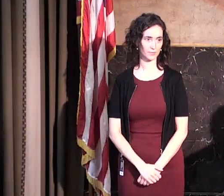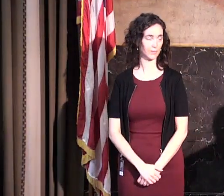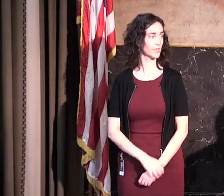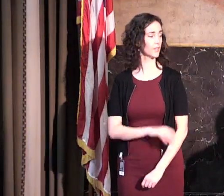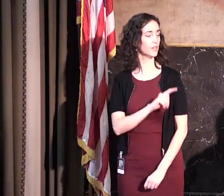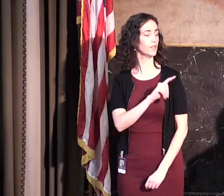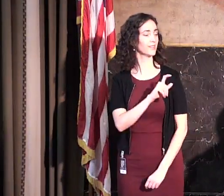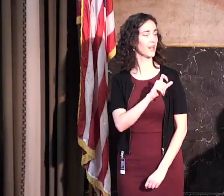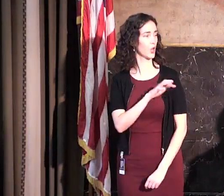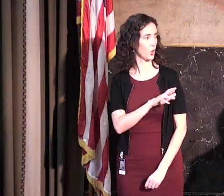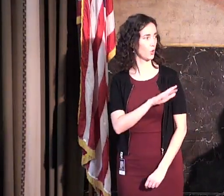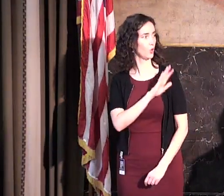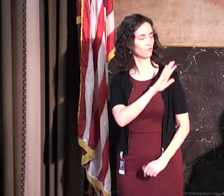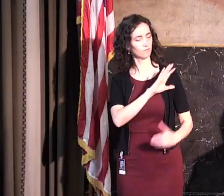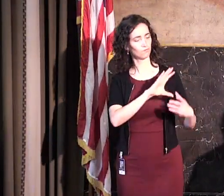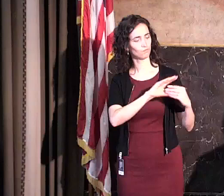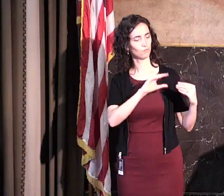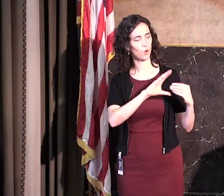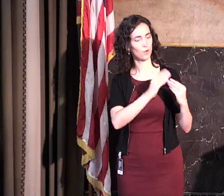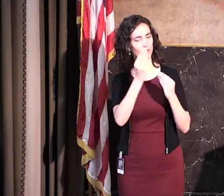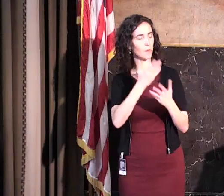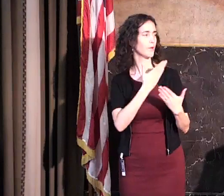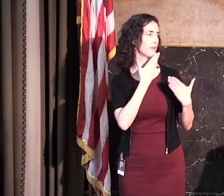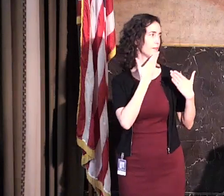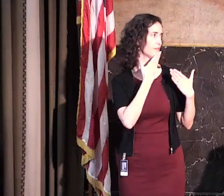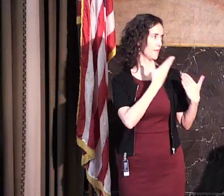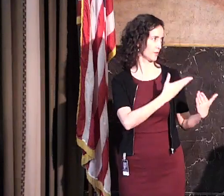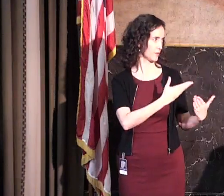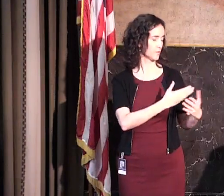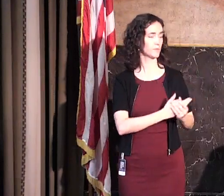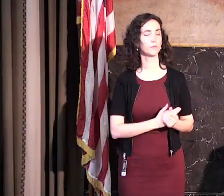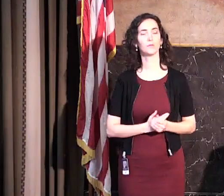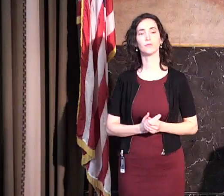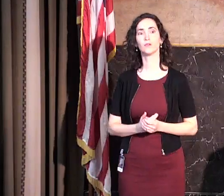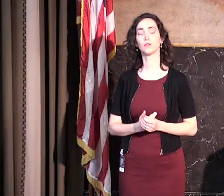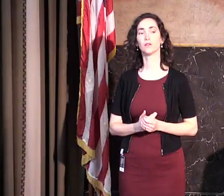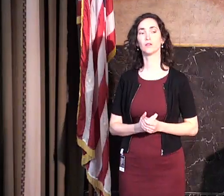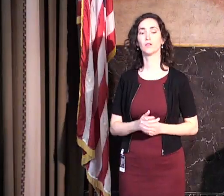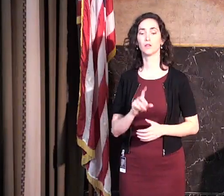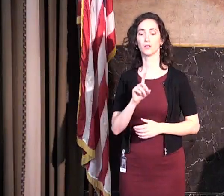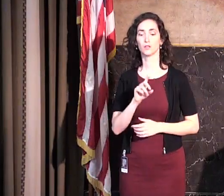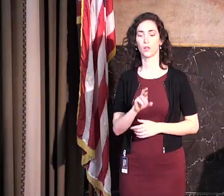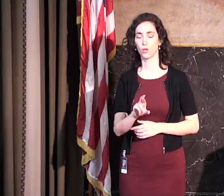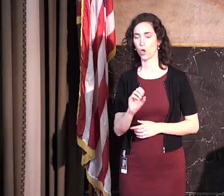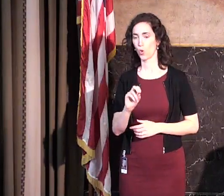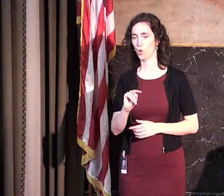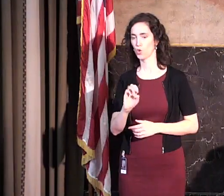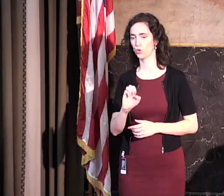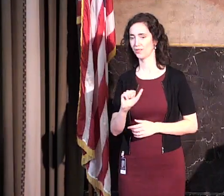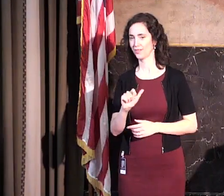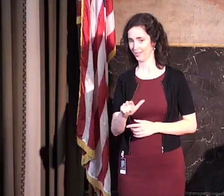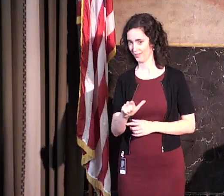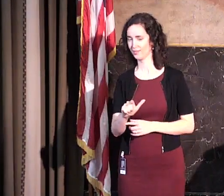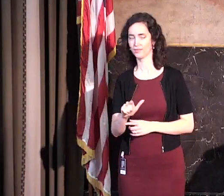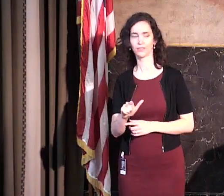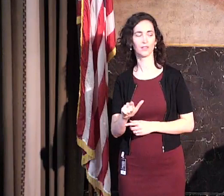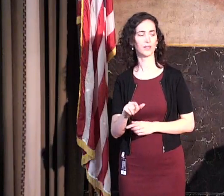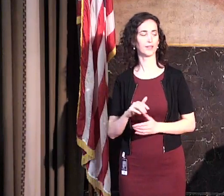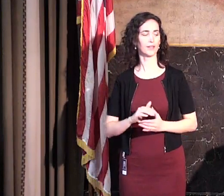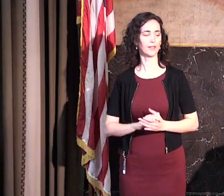Tyler, thank you so much for sharing your story. We really do appreciate it. And Dr. O'Neill,